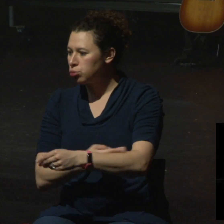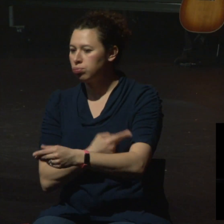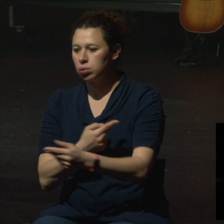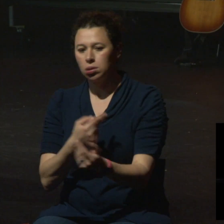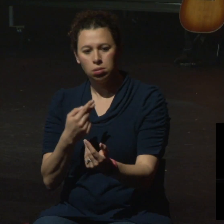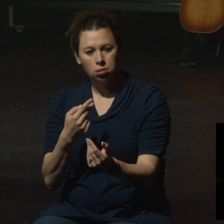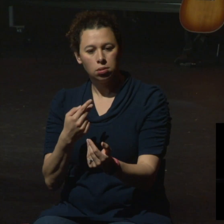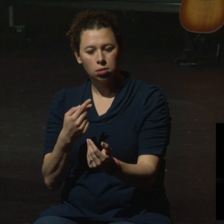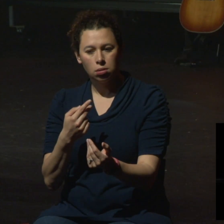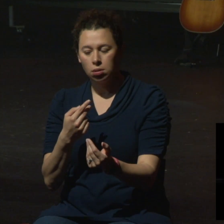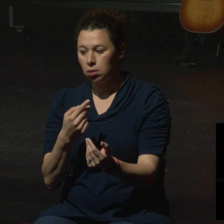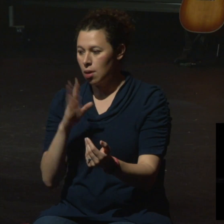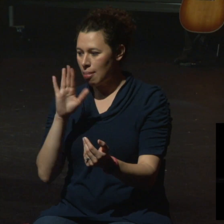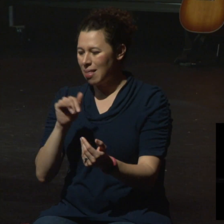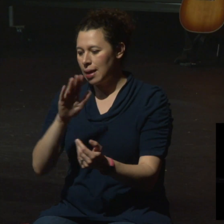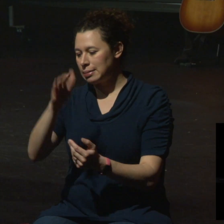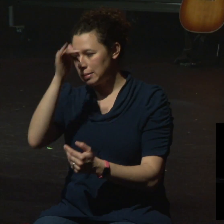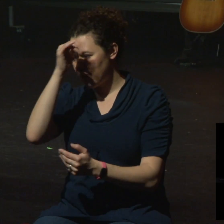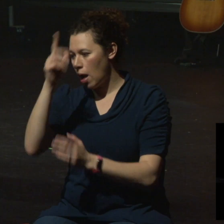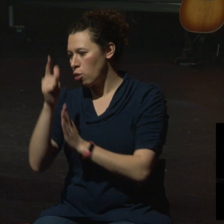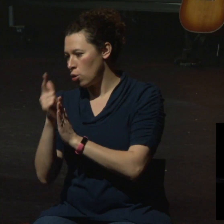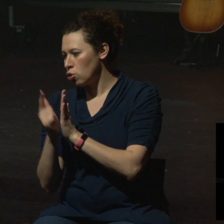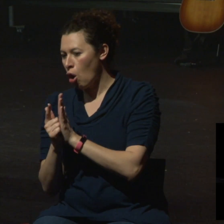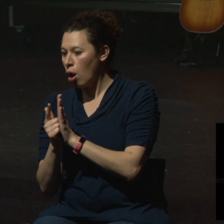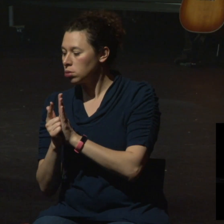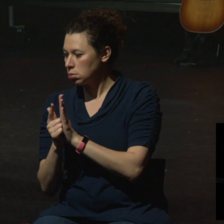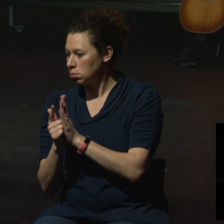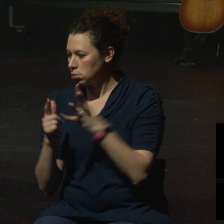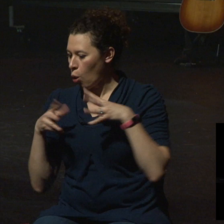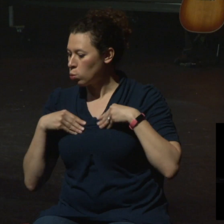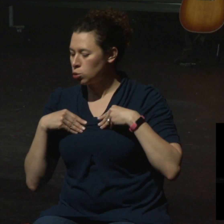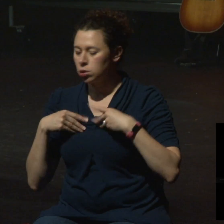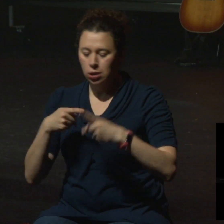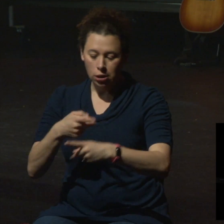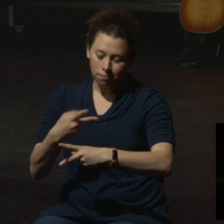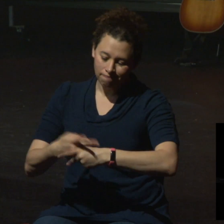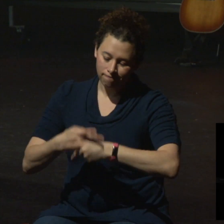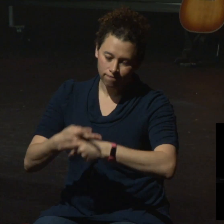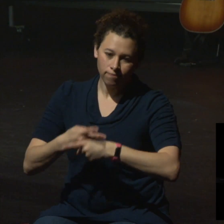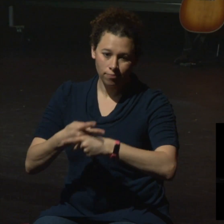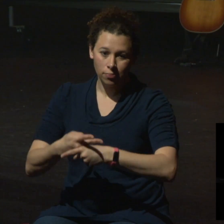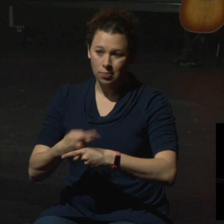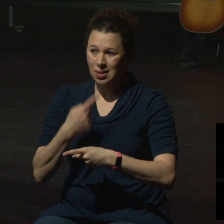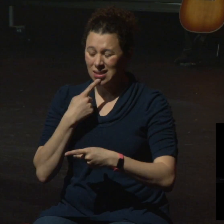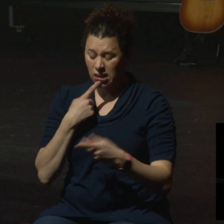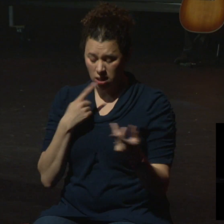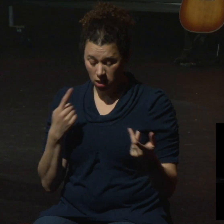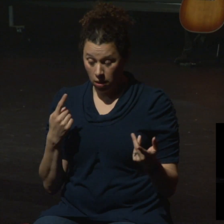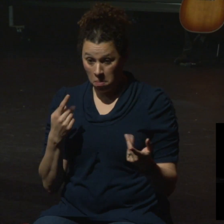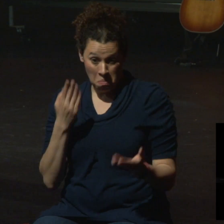father-in-law. Surely there's more to life than raising sheep. God, is this it?